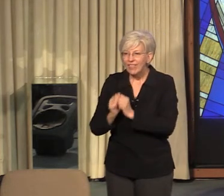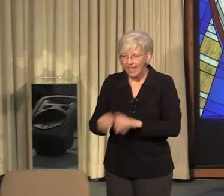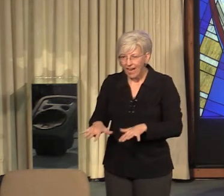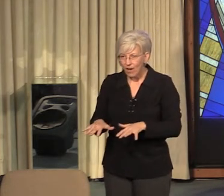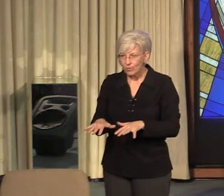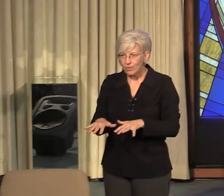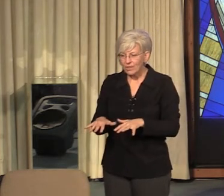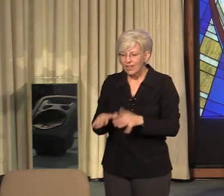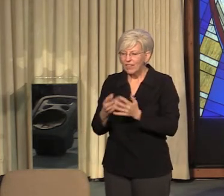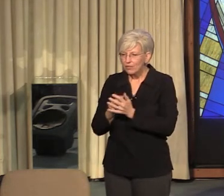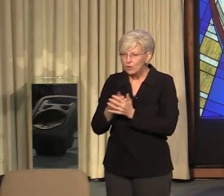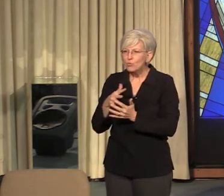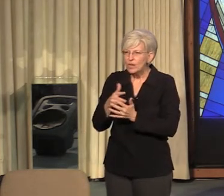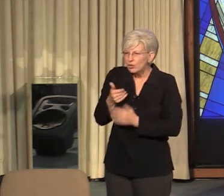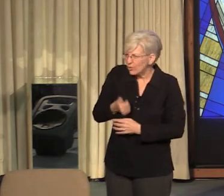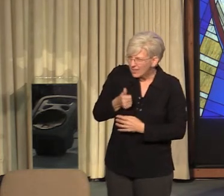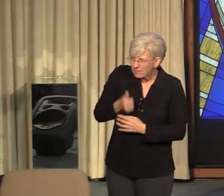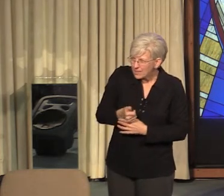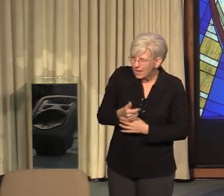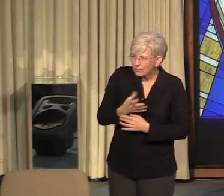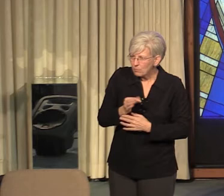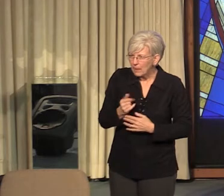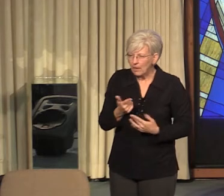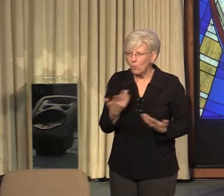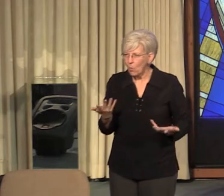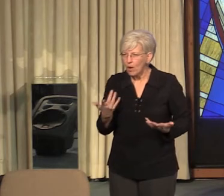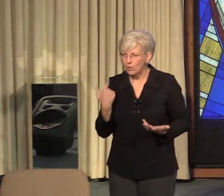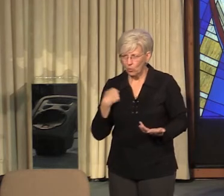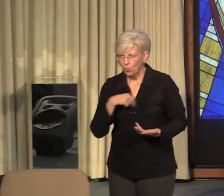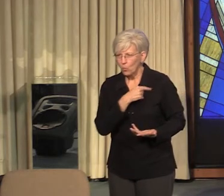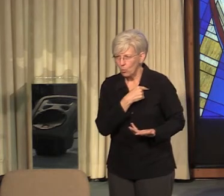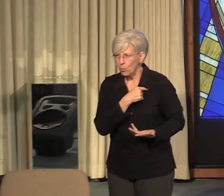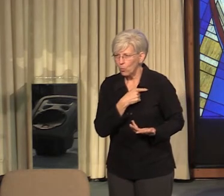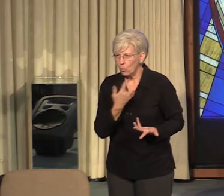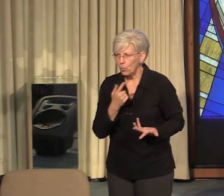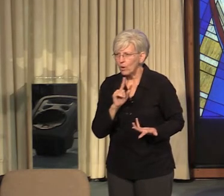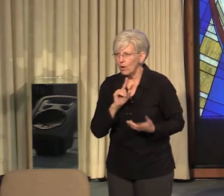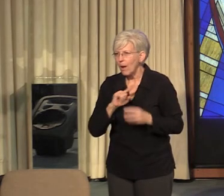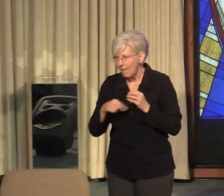themselves being the objects of what we're all about.